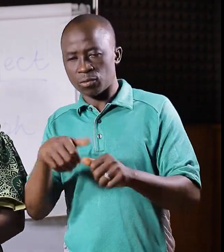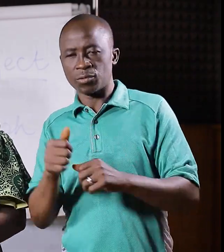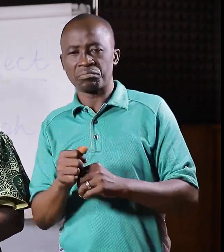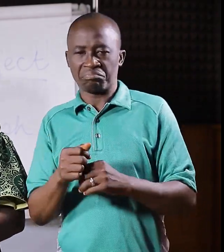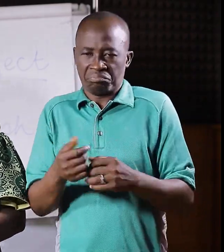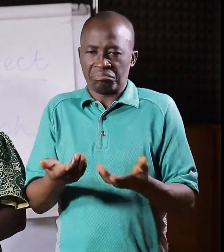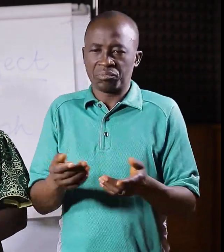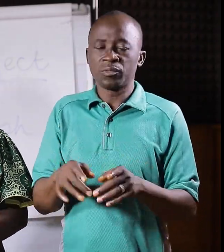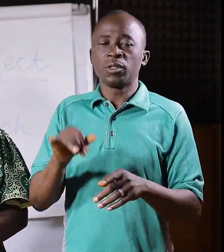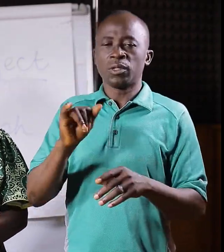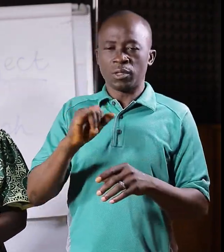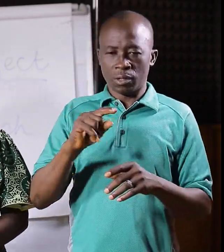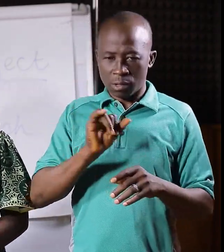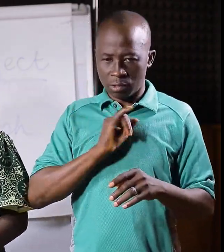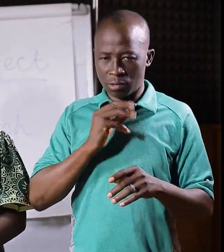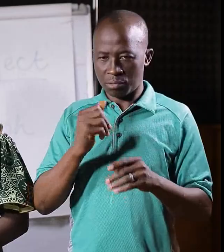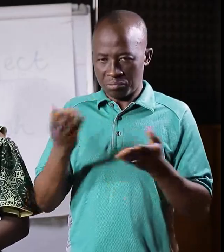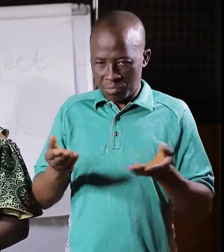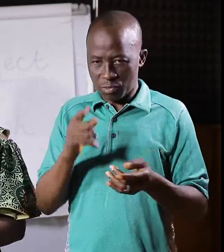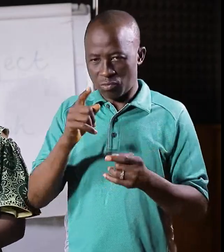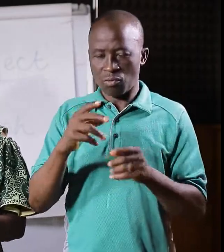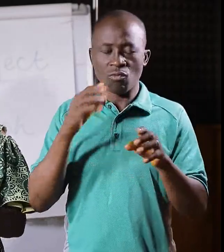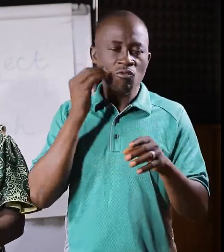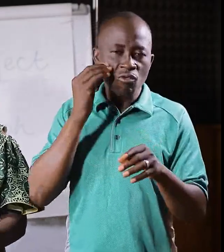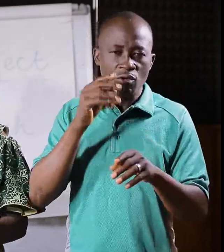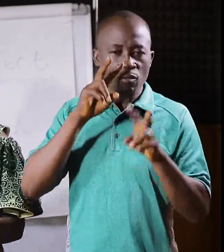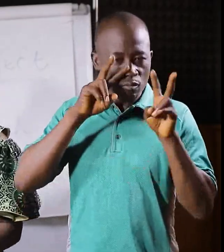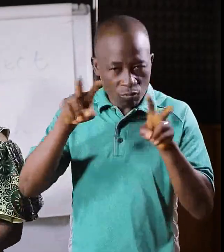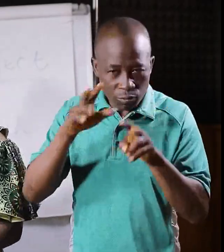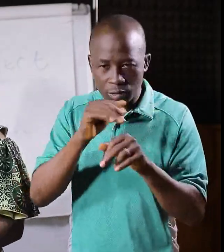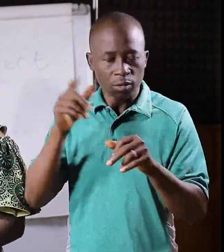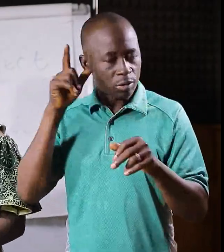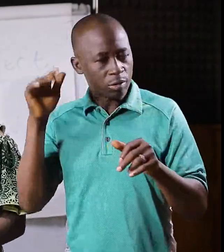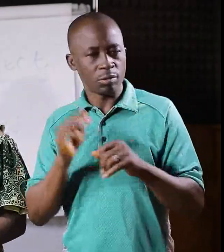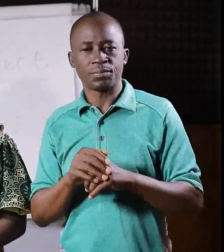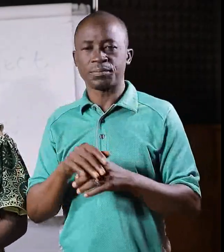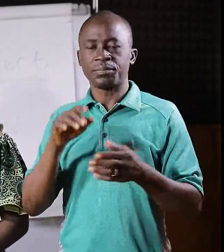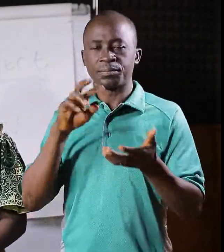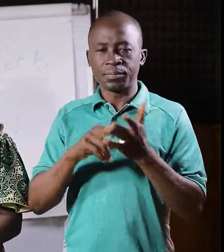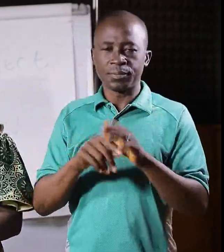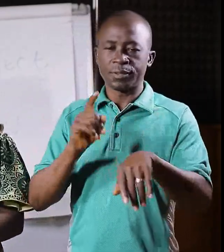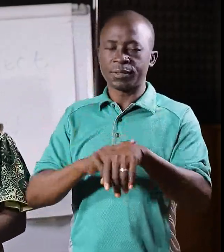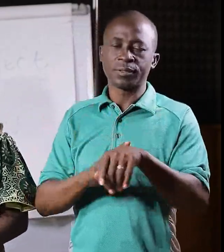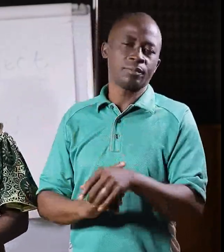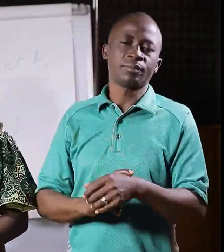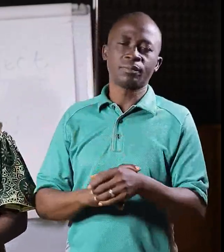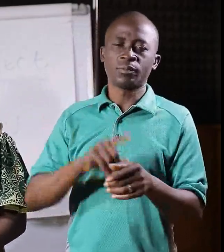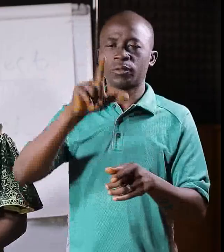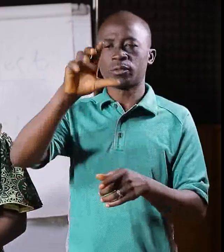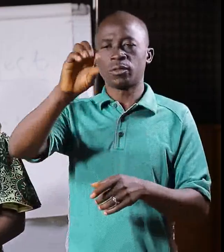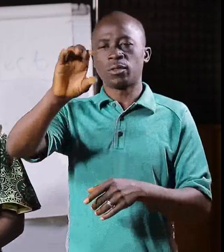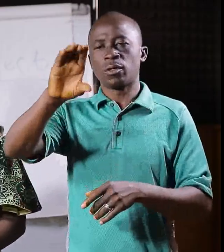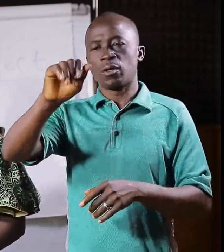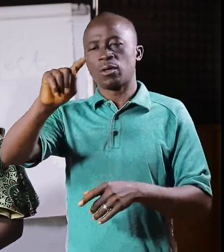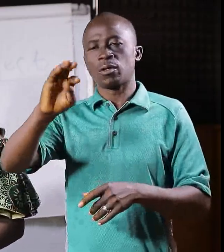am here, you are at home watching and listening. So we are talking about location. So when you need to talk about a location of a